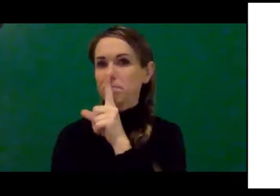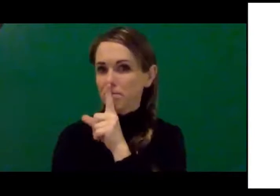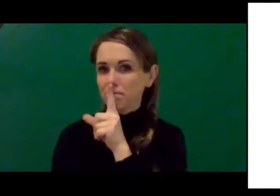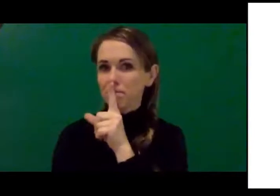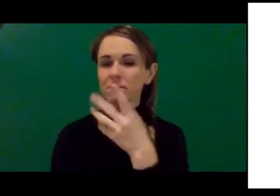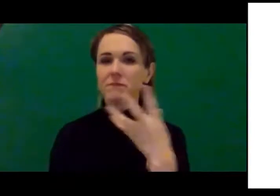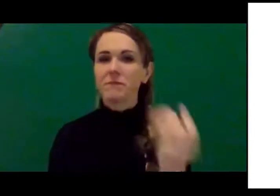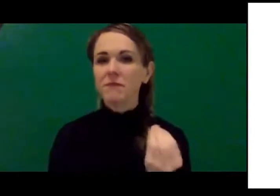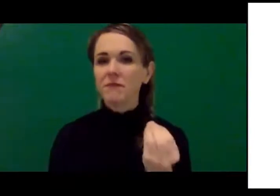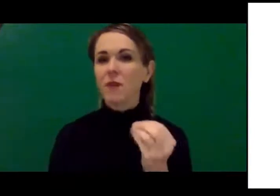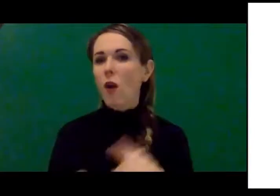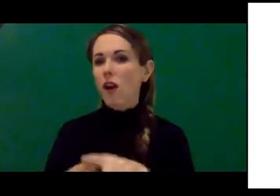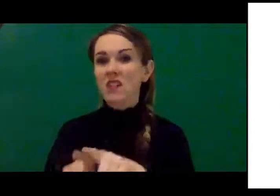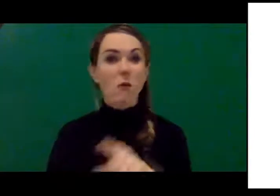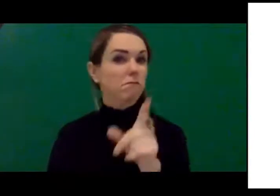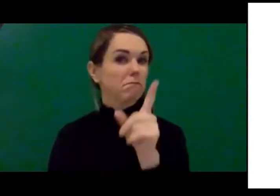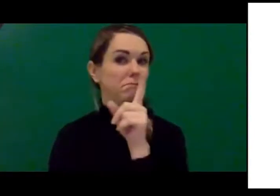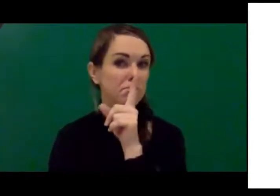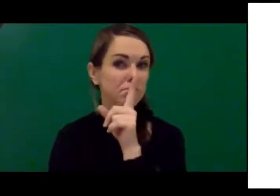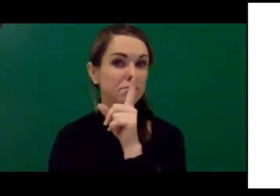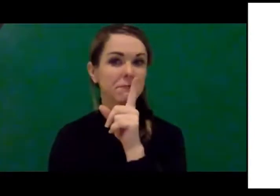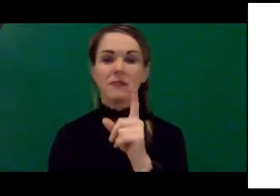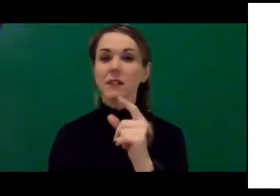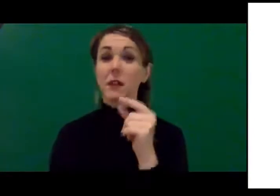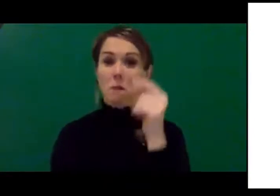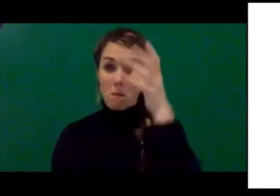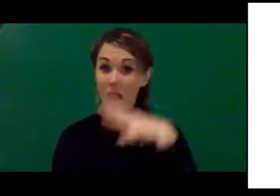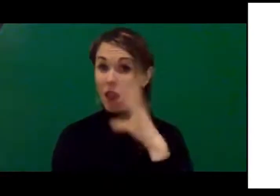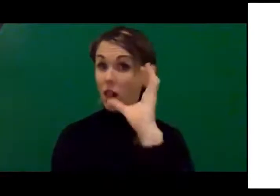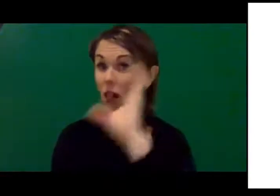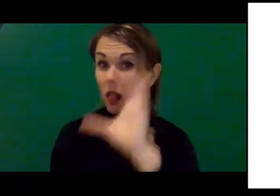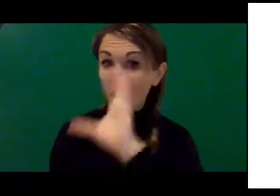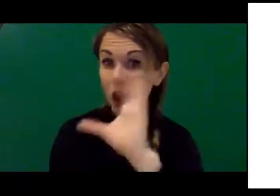not in the text.